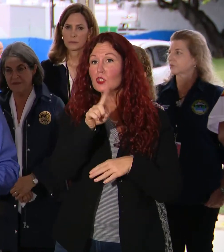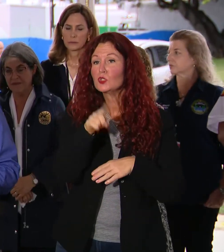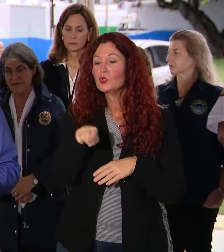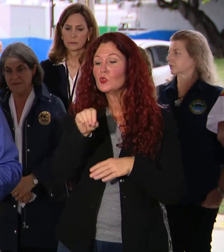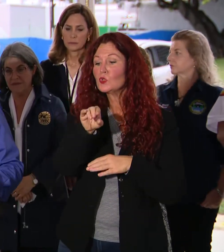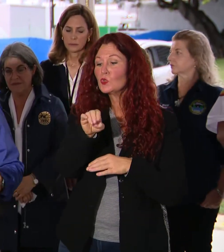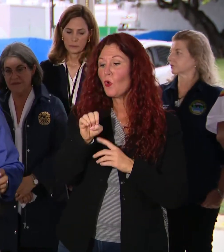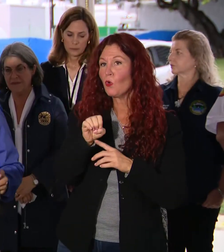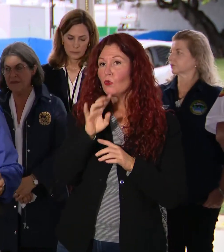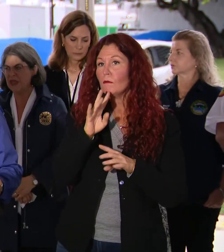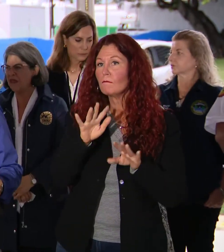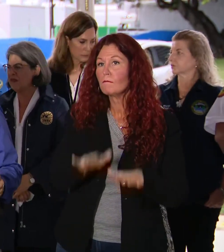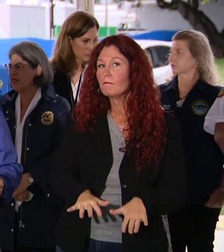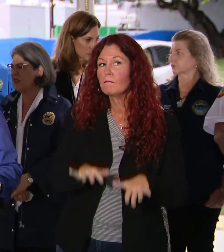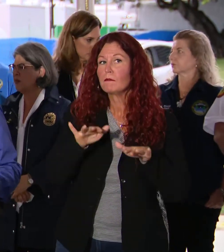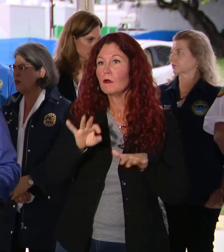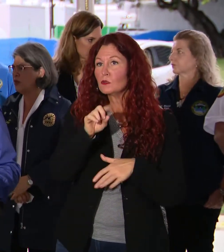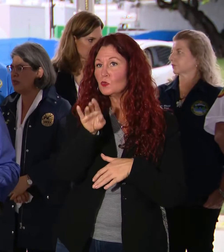miami-dade.gov/hurricane.